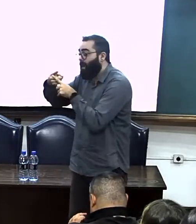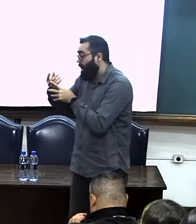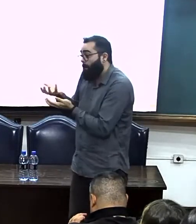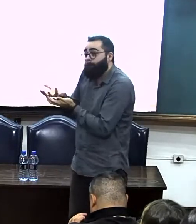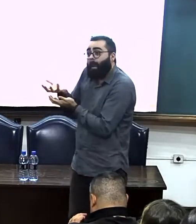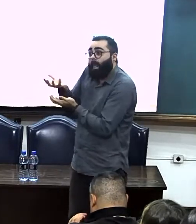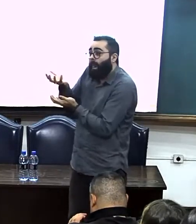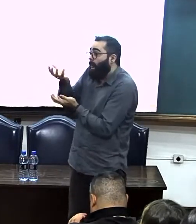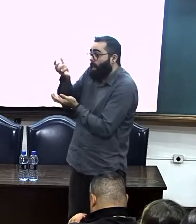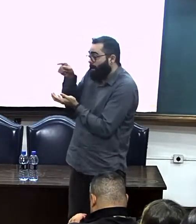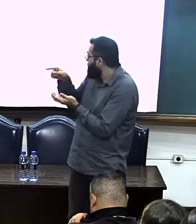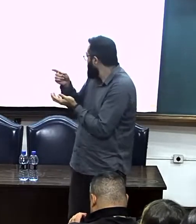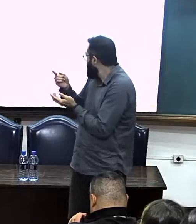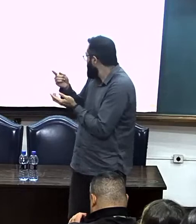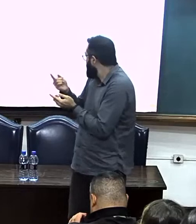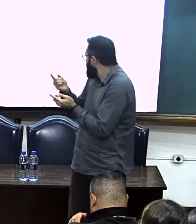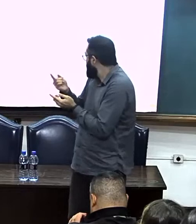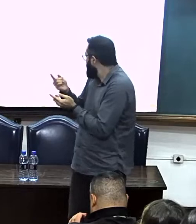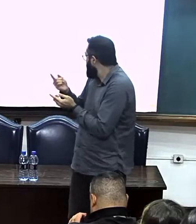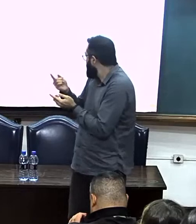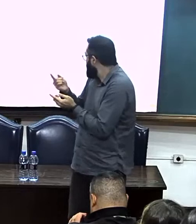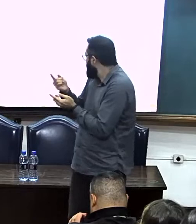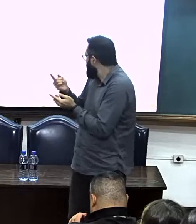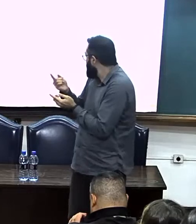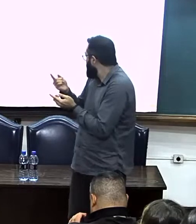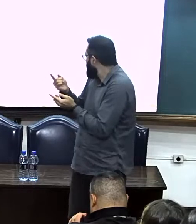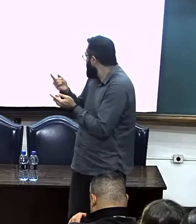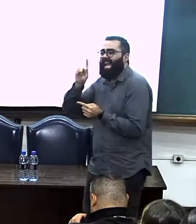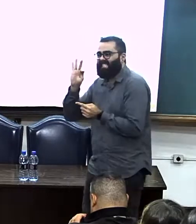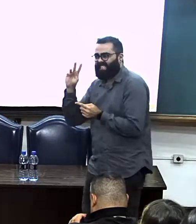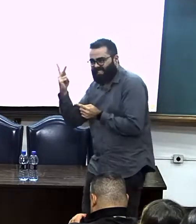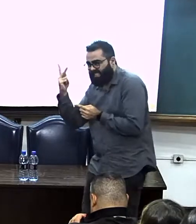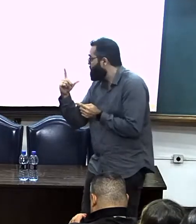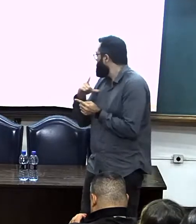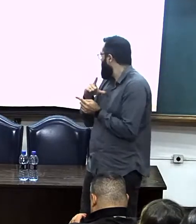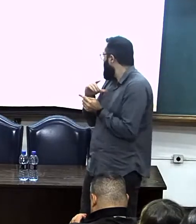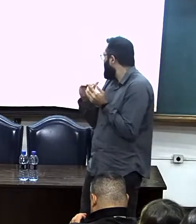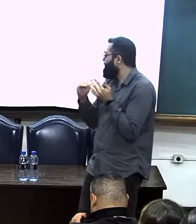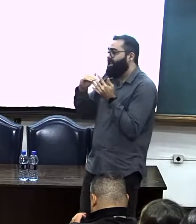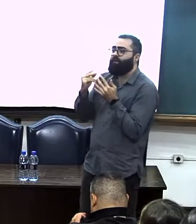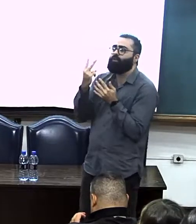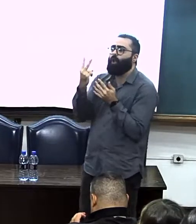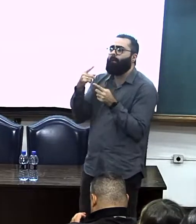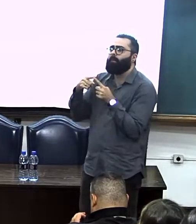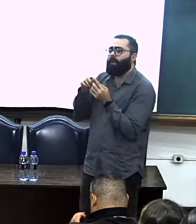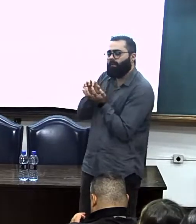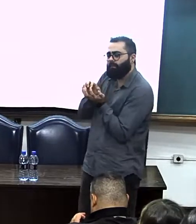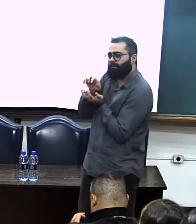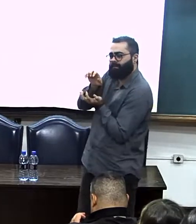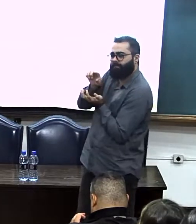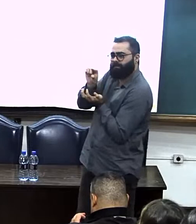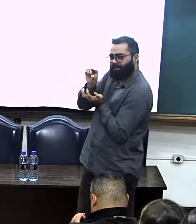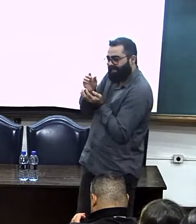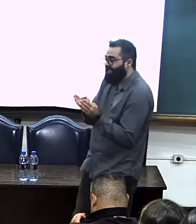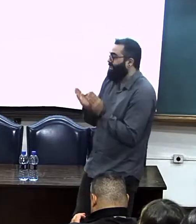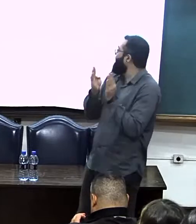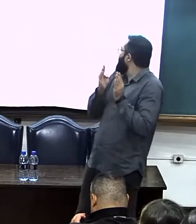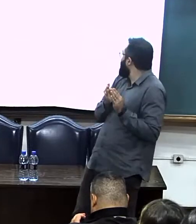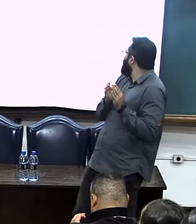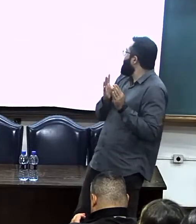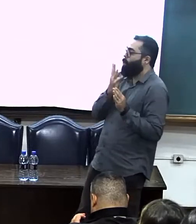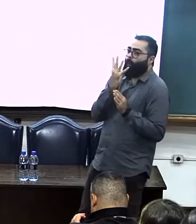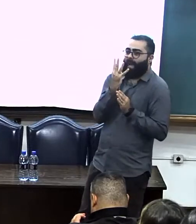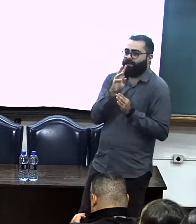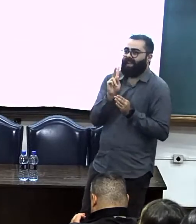this article showed the significant match between jaw displacement and the metrical stress.